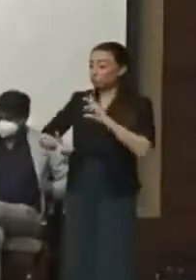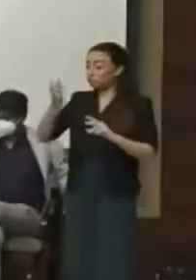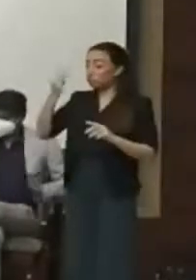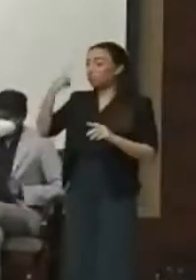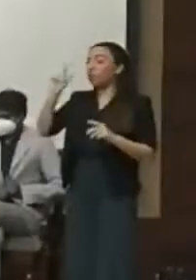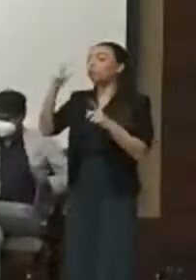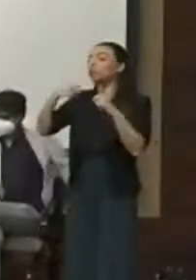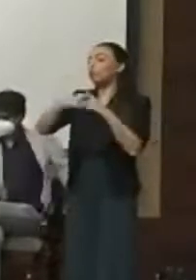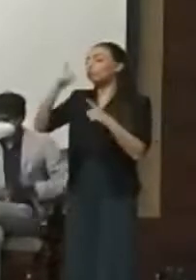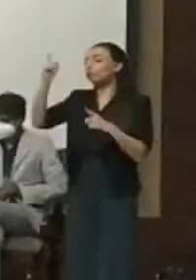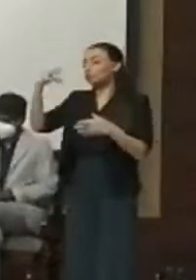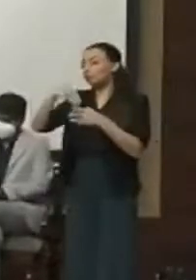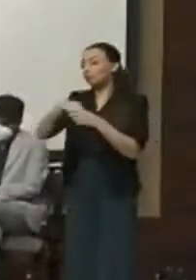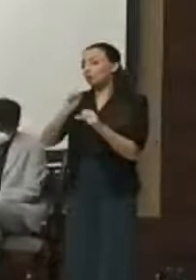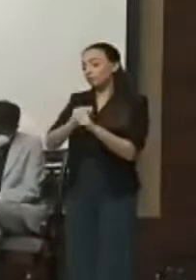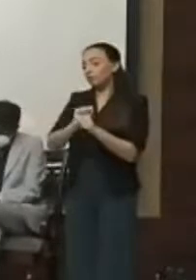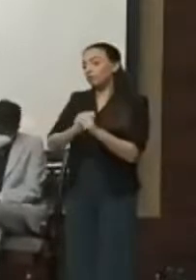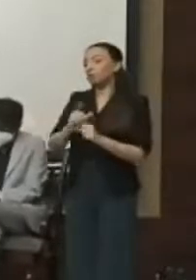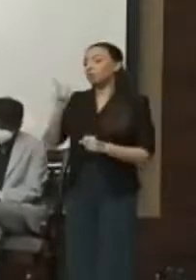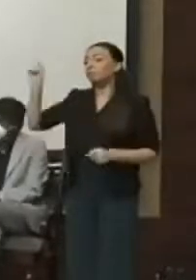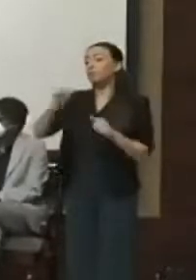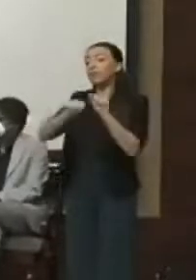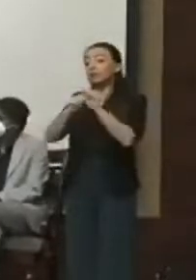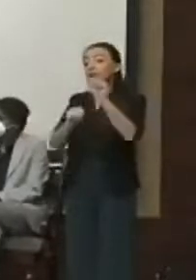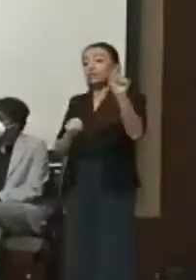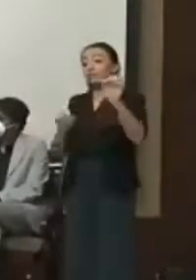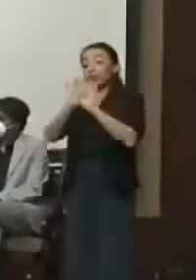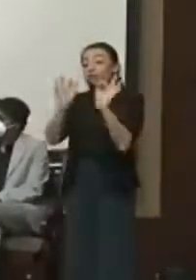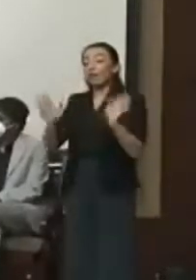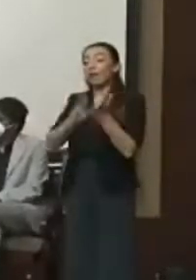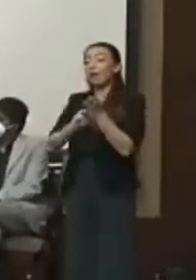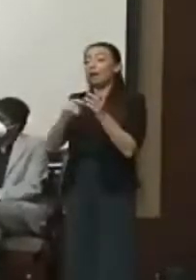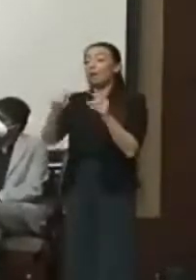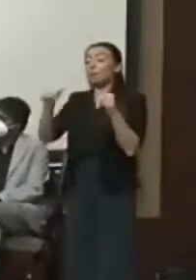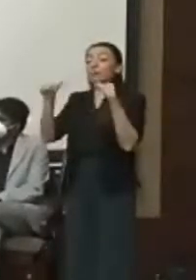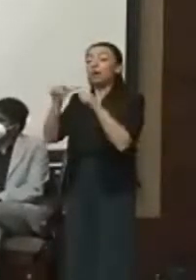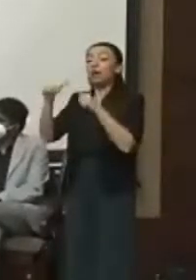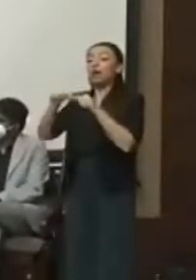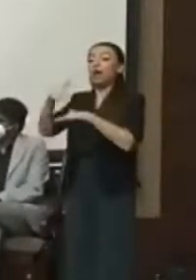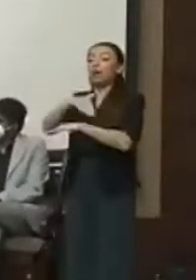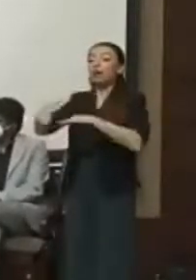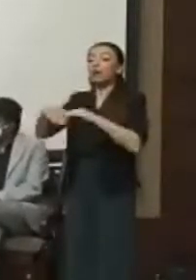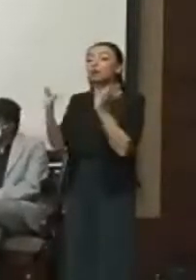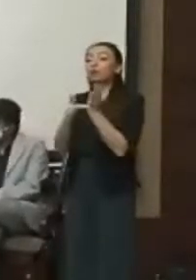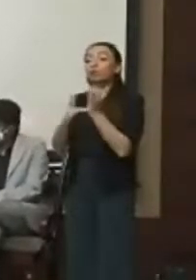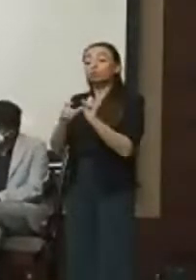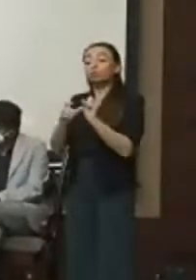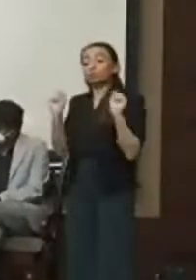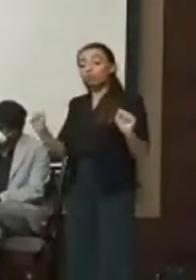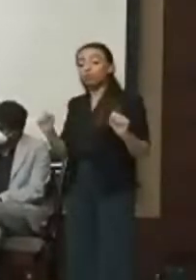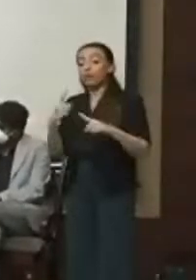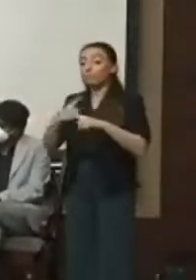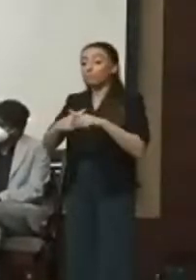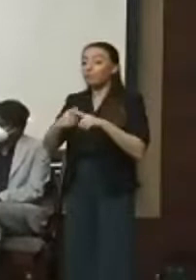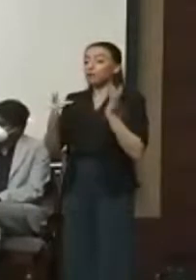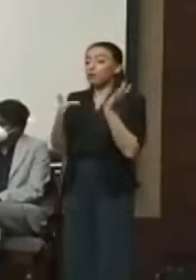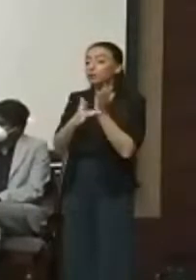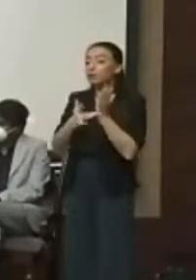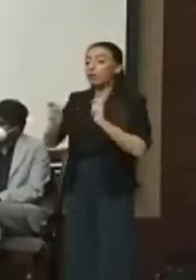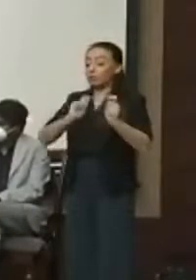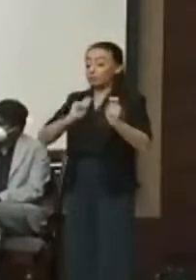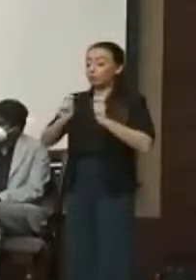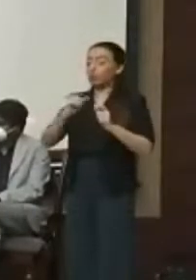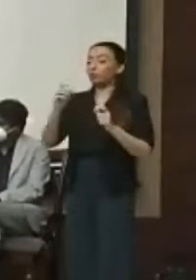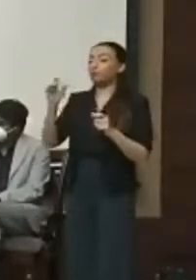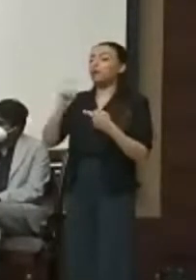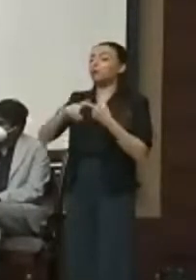UKI. She is a certified master technology architect and telecommunications domain